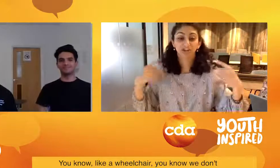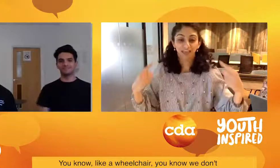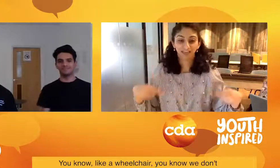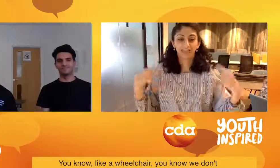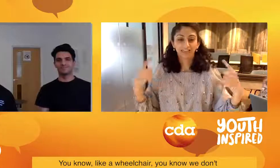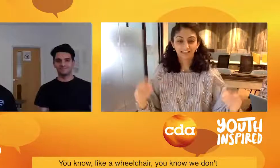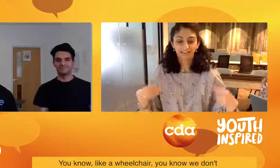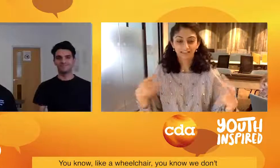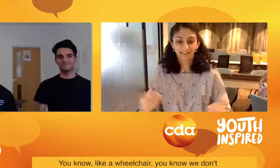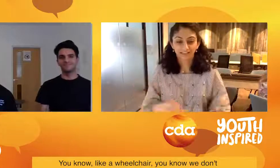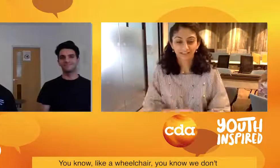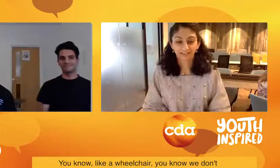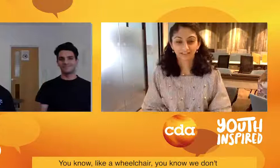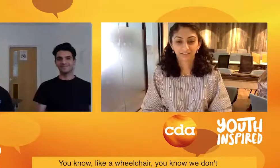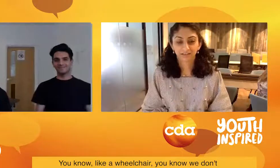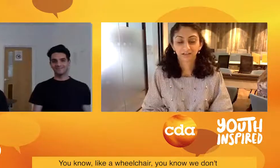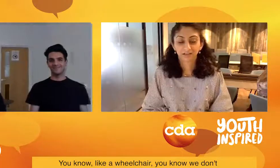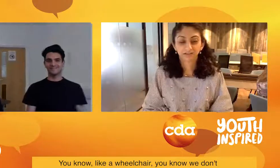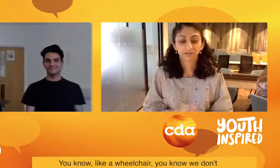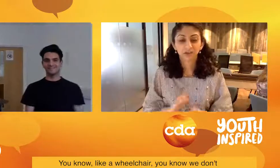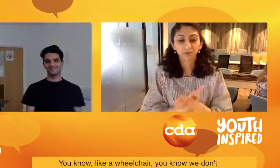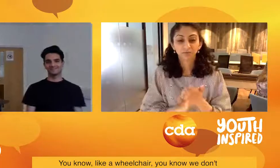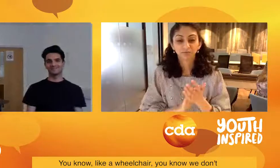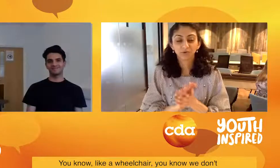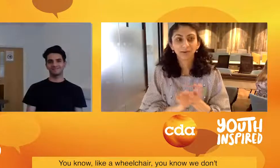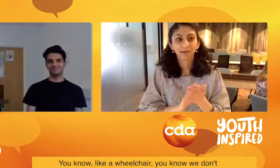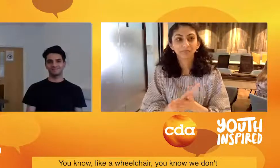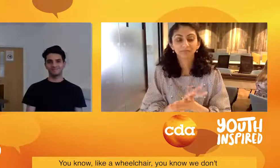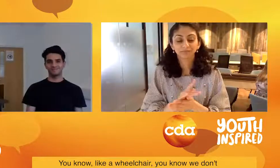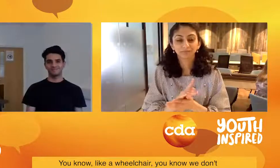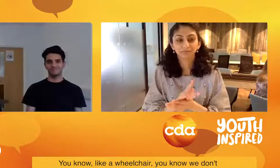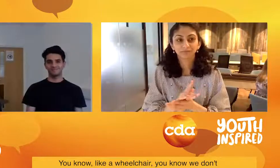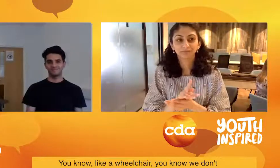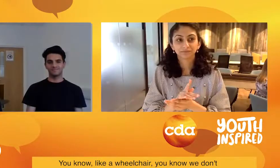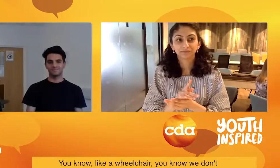Like a wheelchair, we don't have a wheelchair.